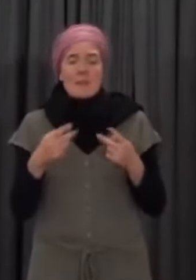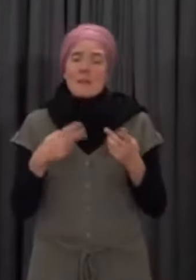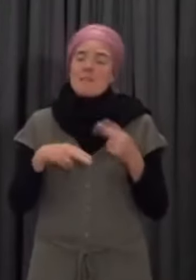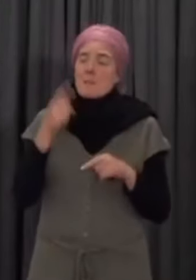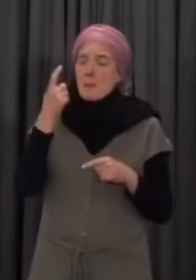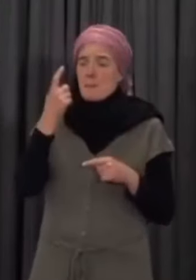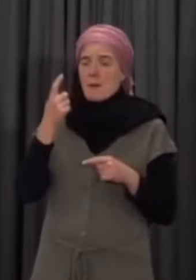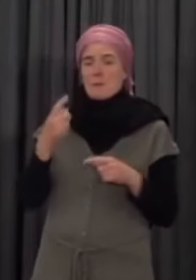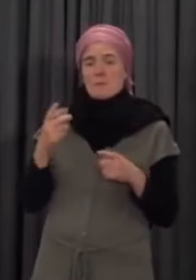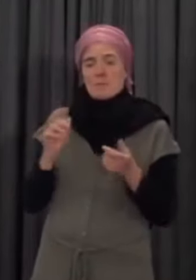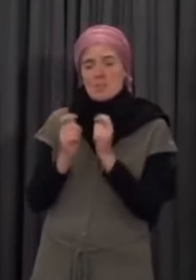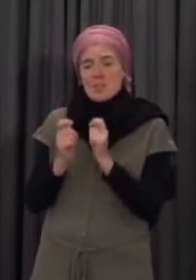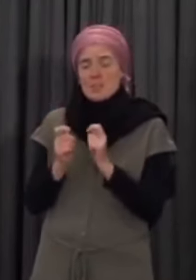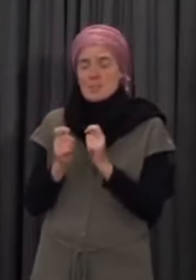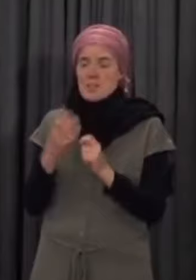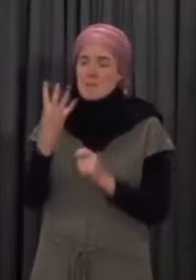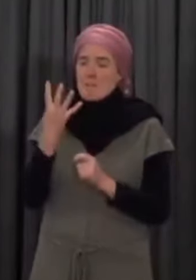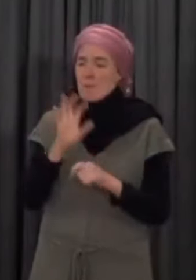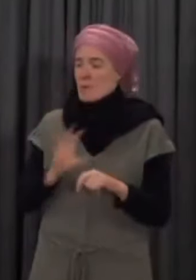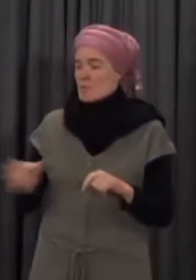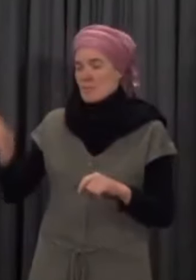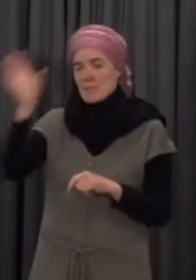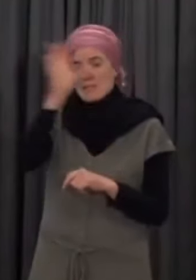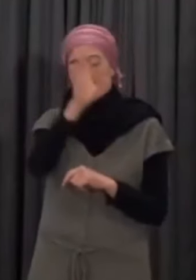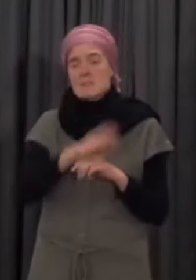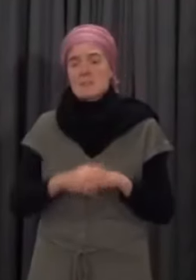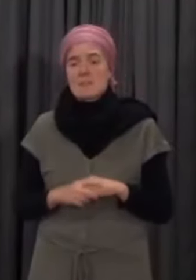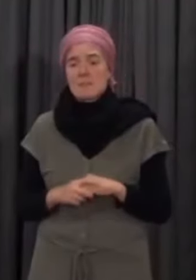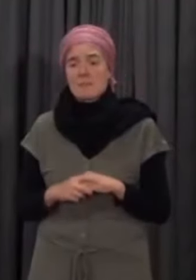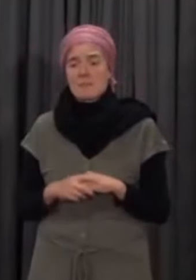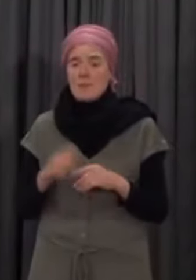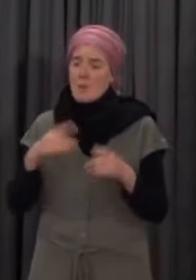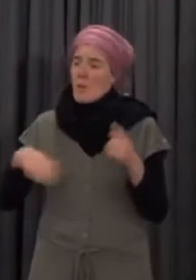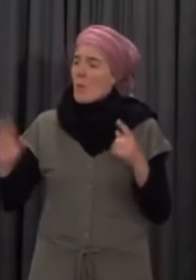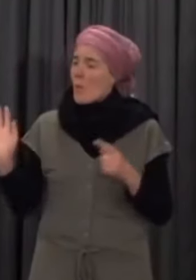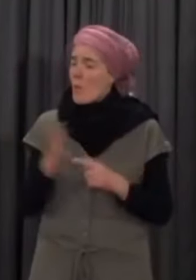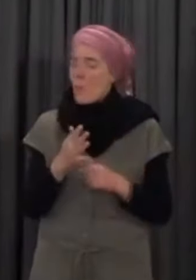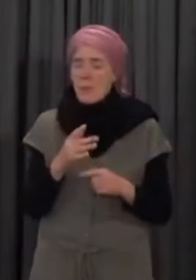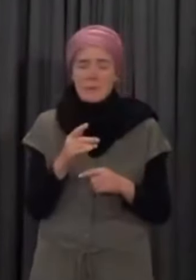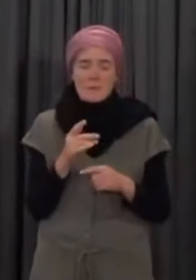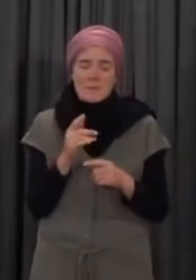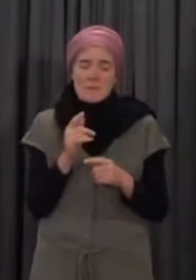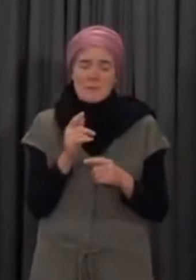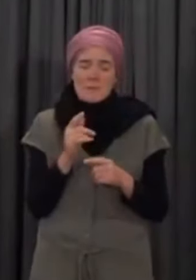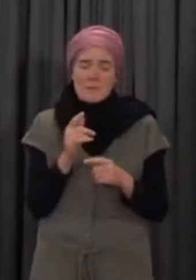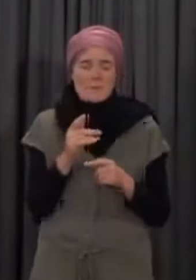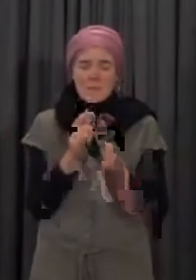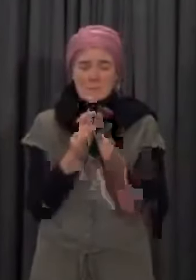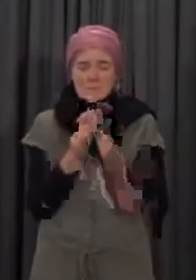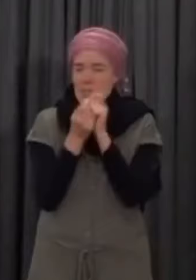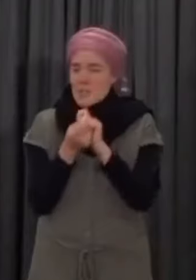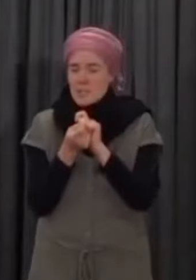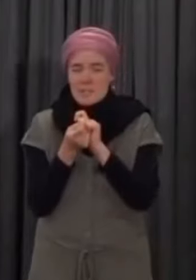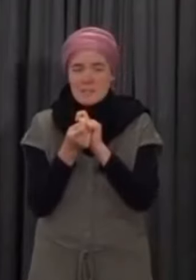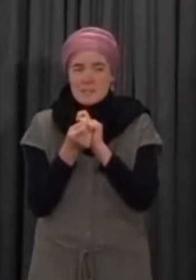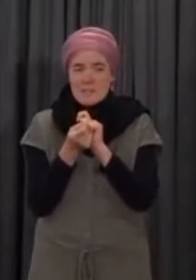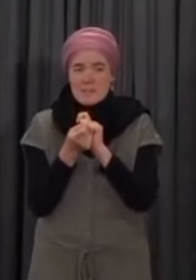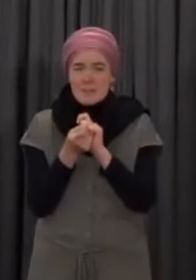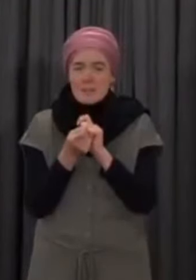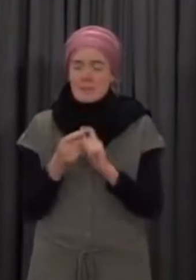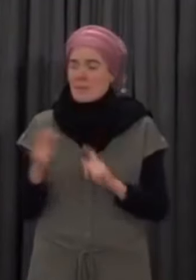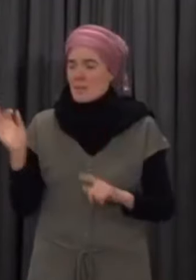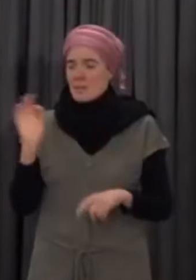all 4 parts of the United Kingdom, all of us are doing modest things. So no one is suddenly